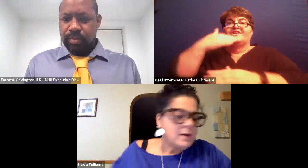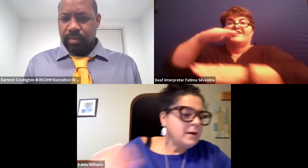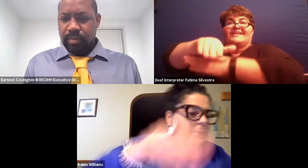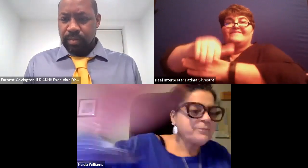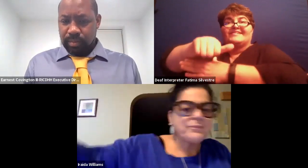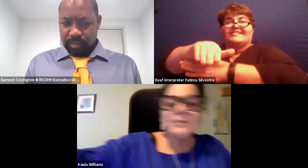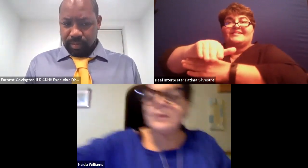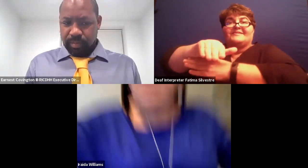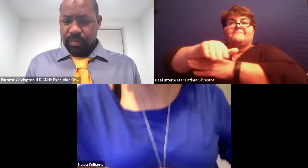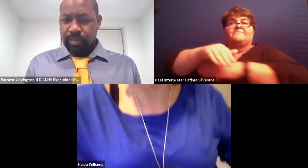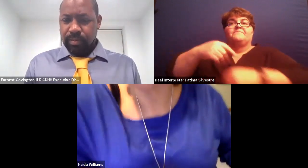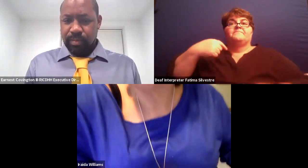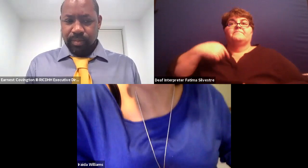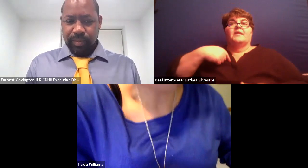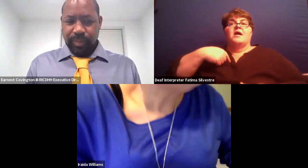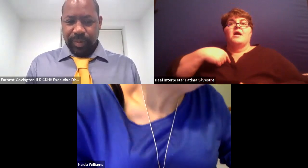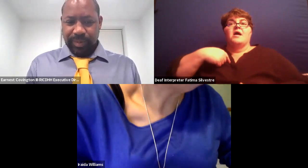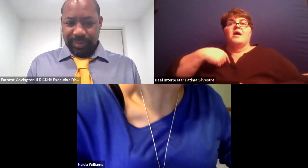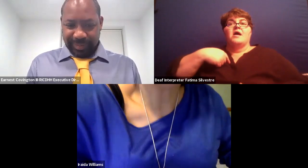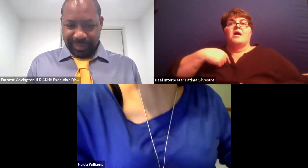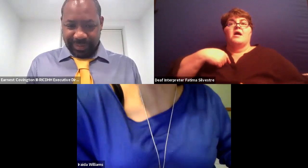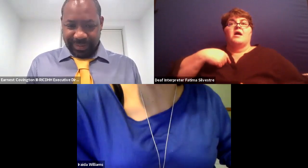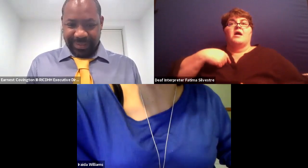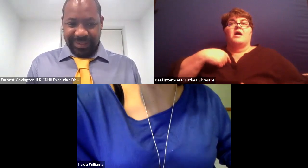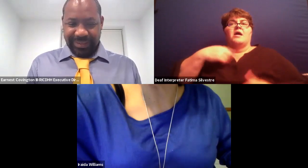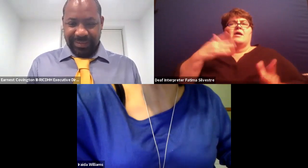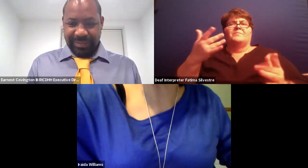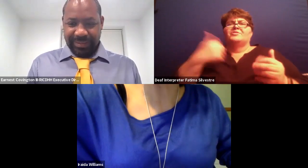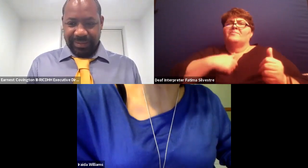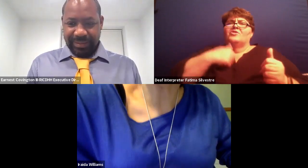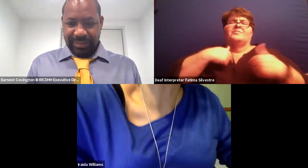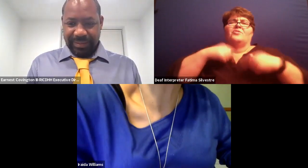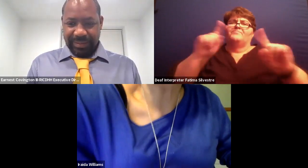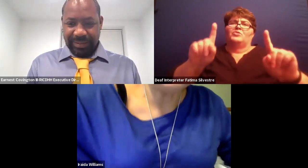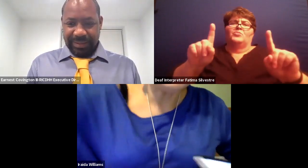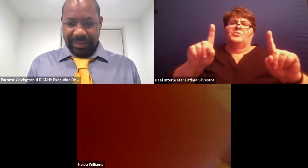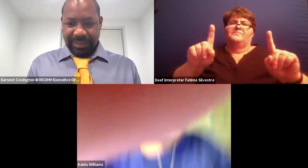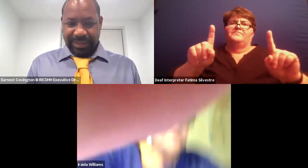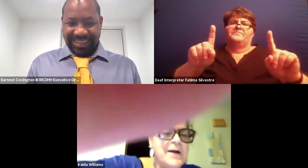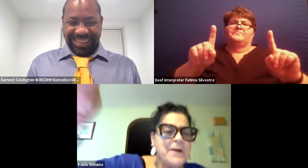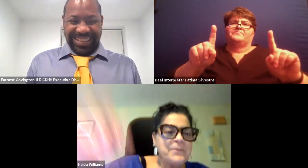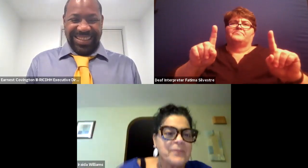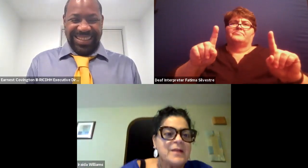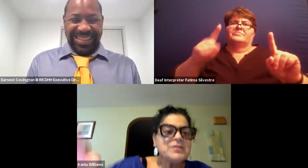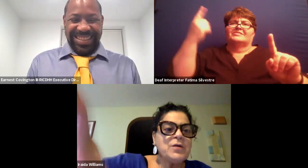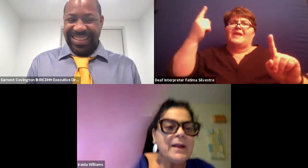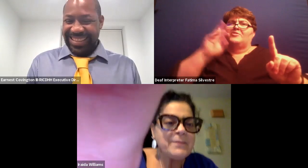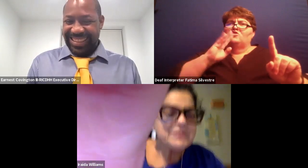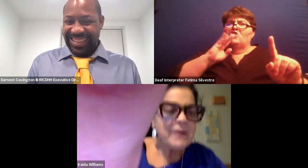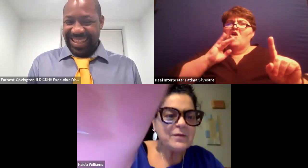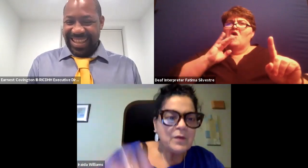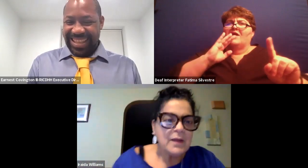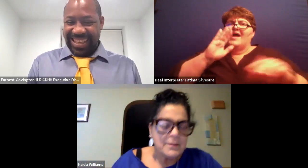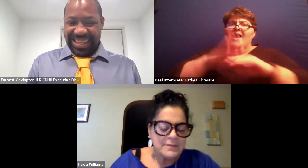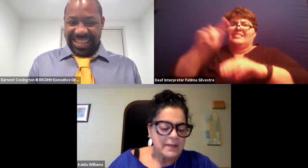the oh, hold on, let me just mute this. Someone's watching TV while I'm trying to talk. So my name